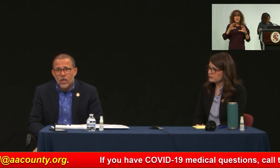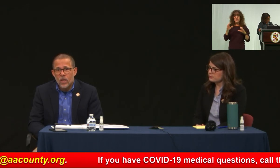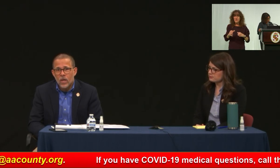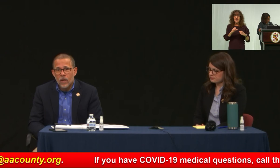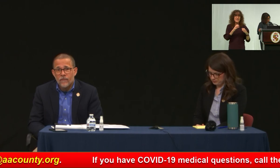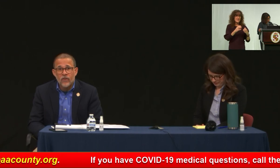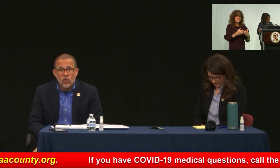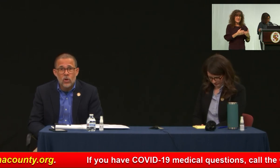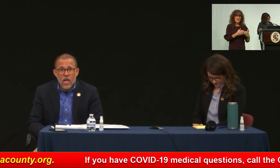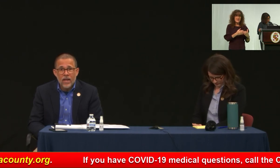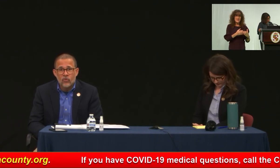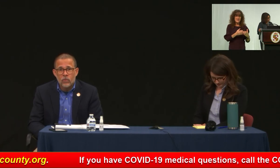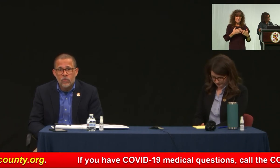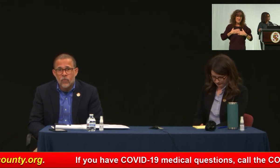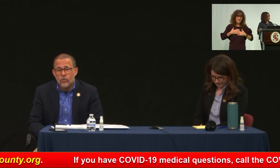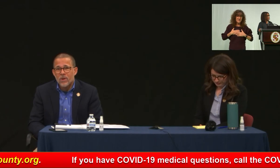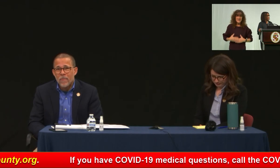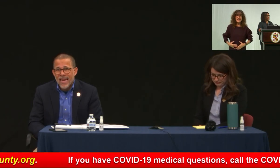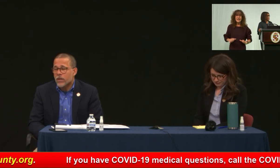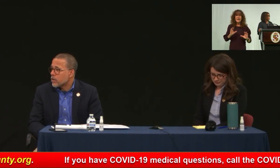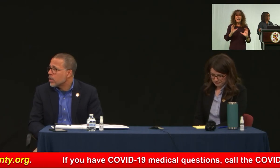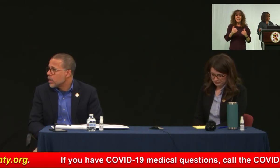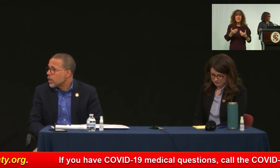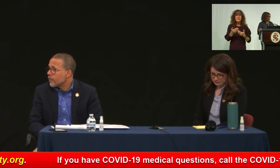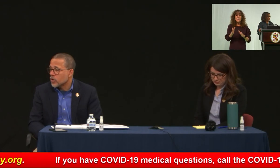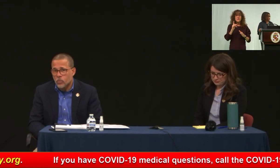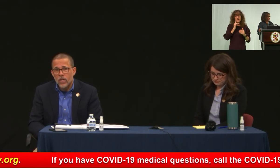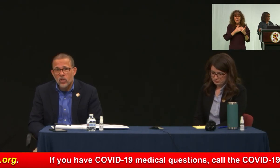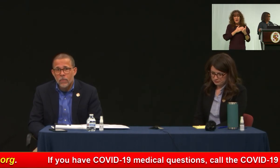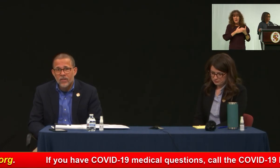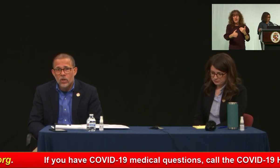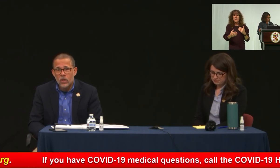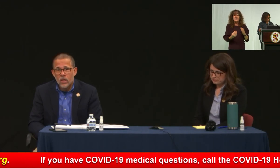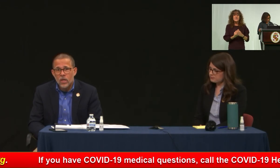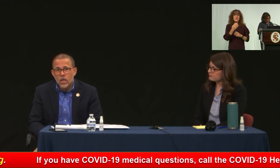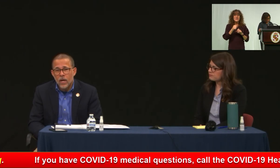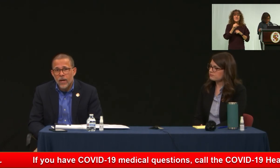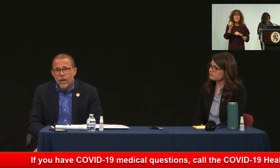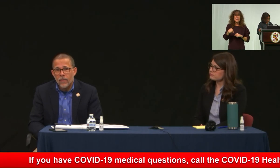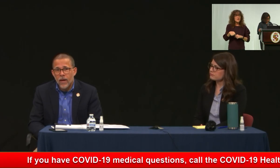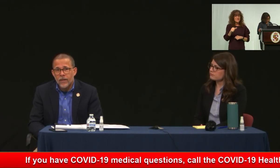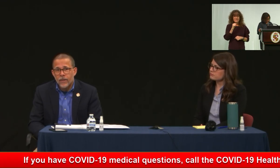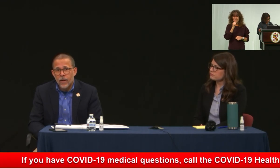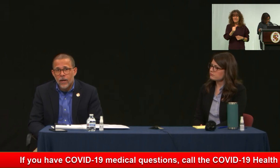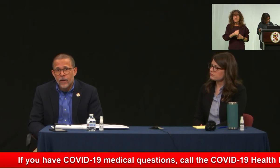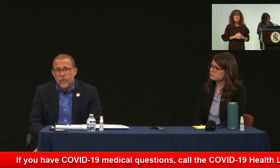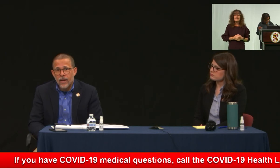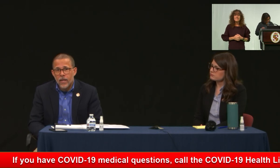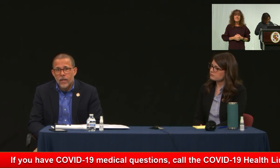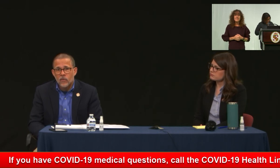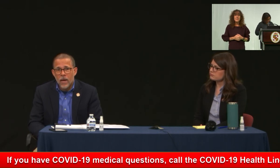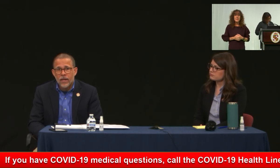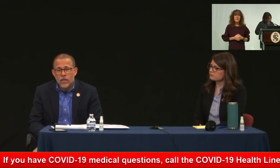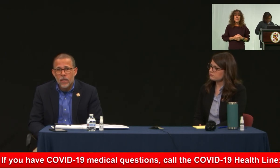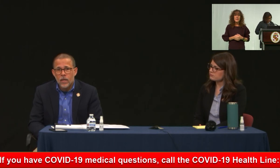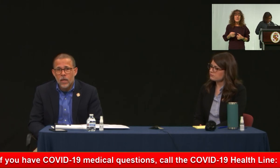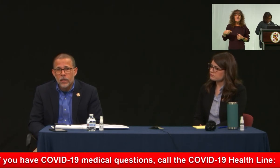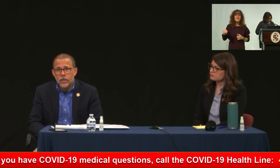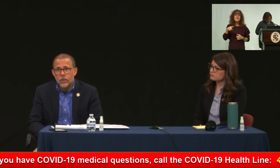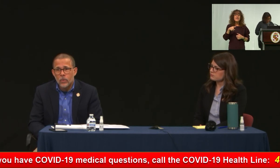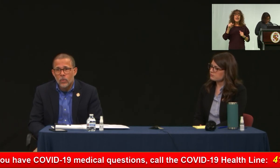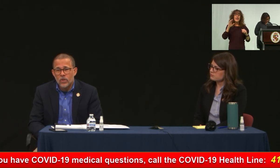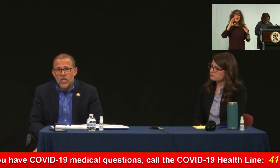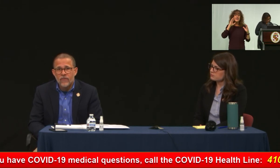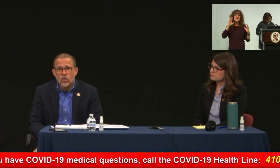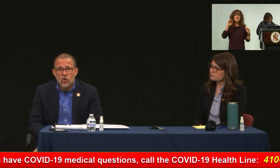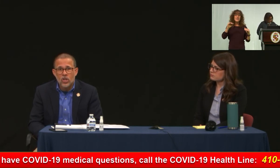classes, physical classrooms, for the remainder of the spring semester, and that they can expect